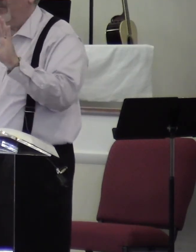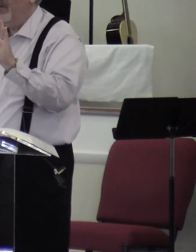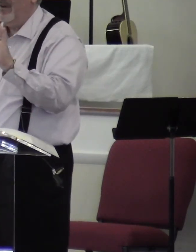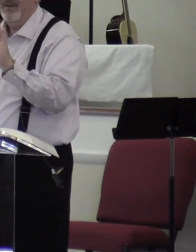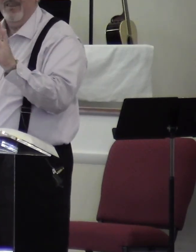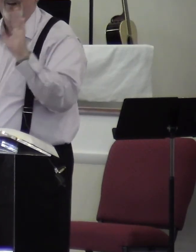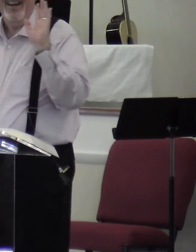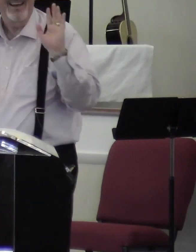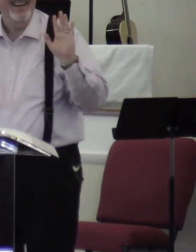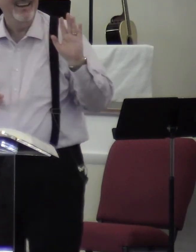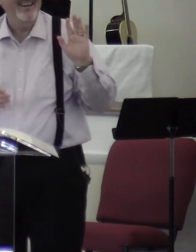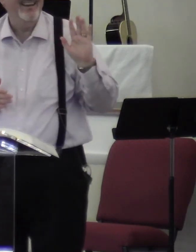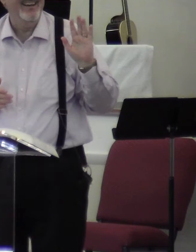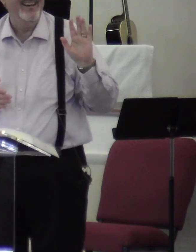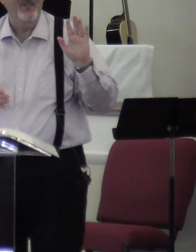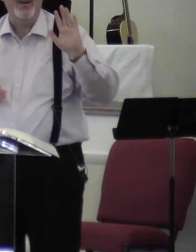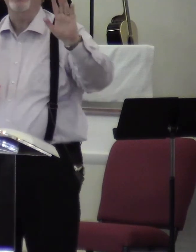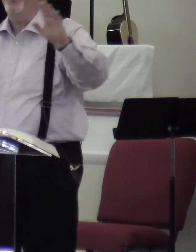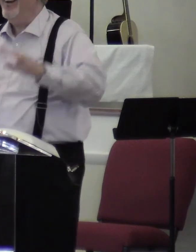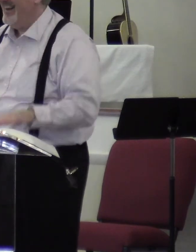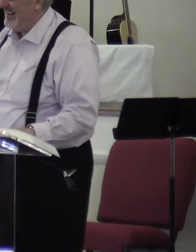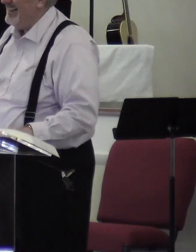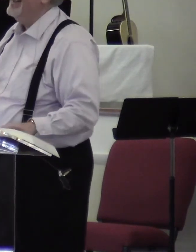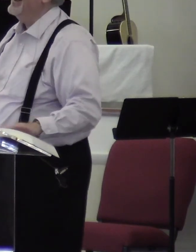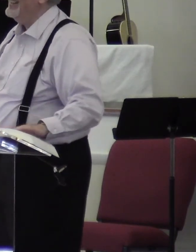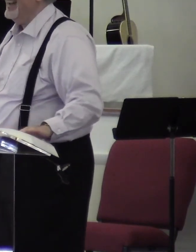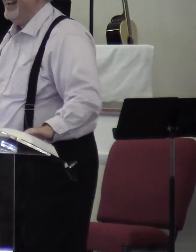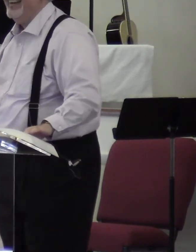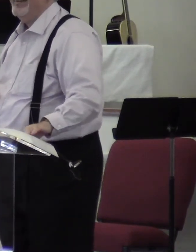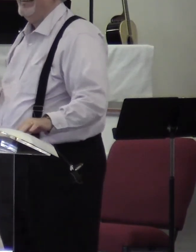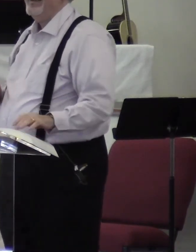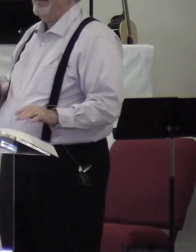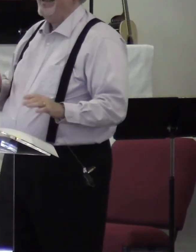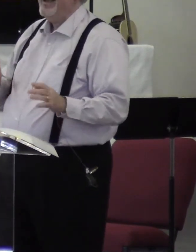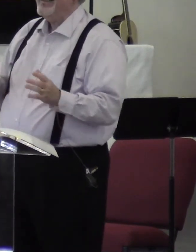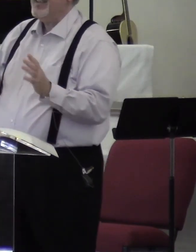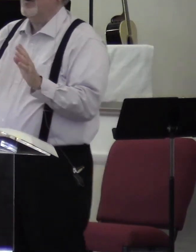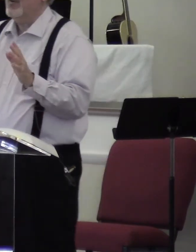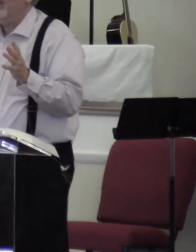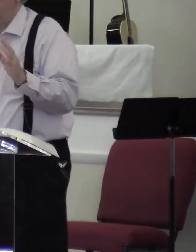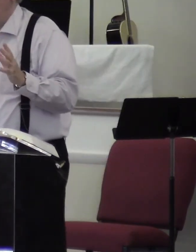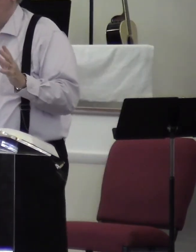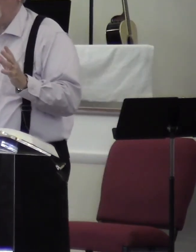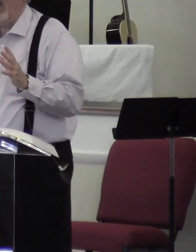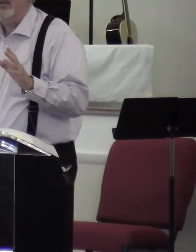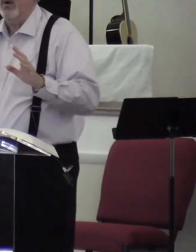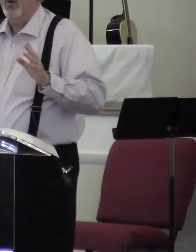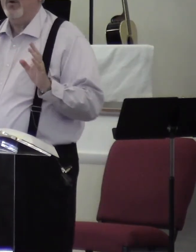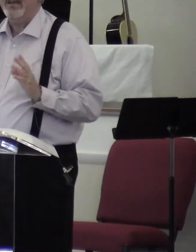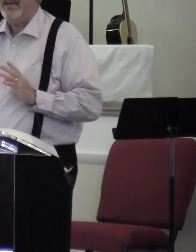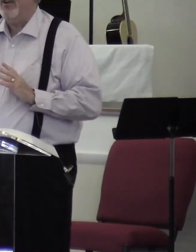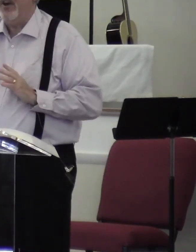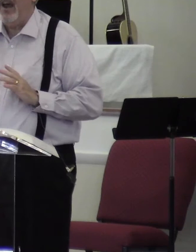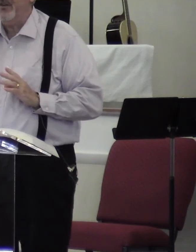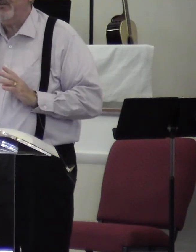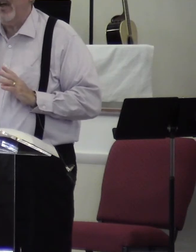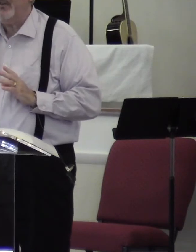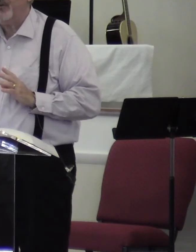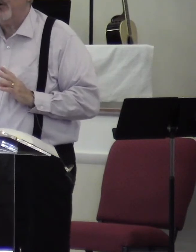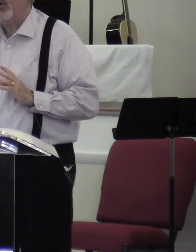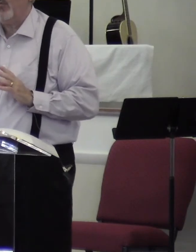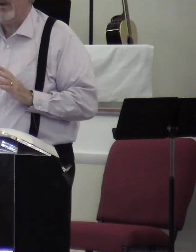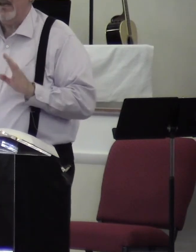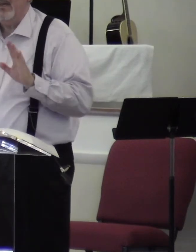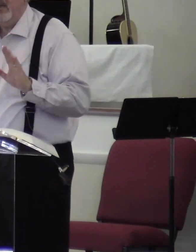But what? Working on it. Okay. So you've got more than one lock. So in order to get in your house, you've